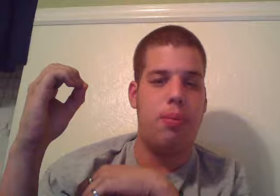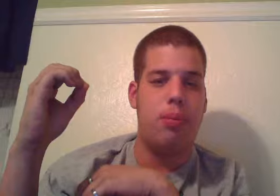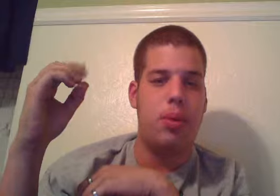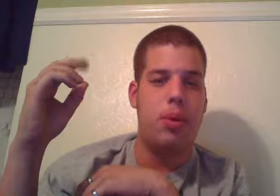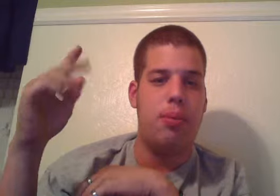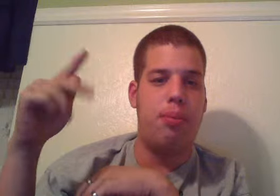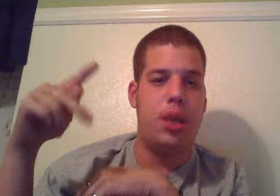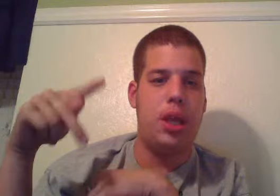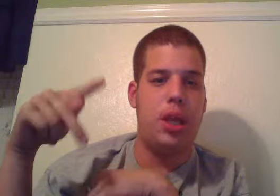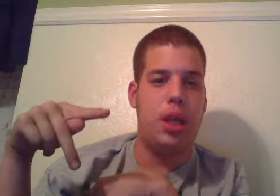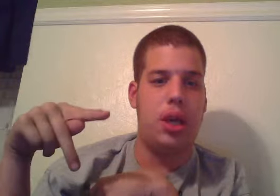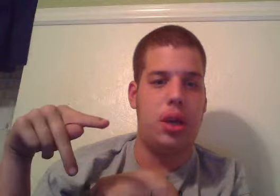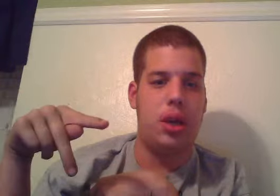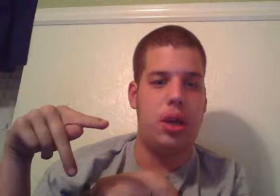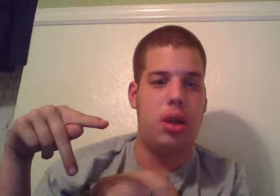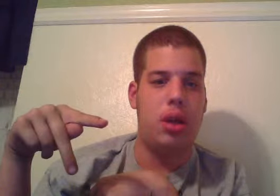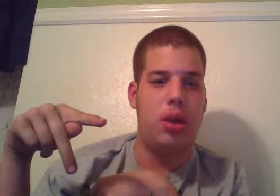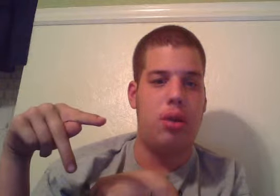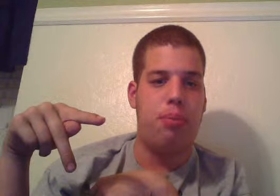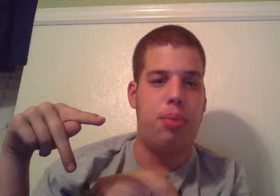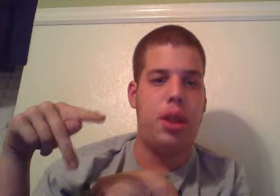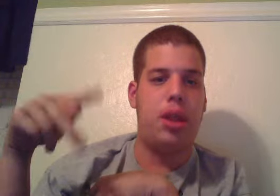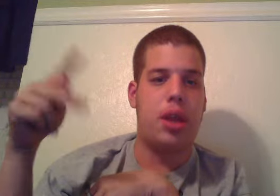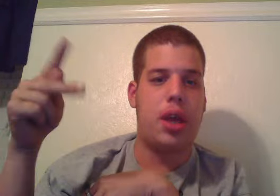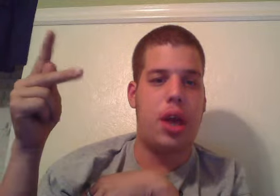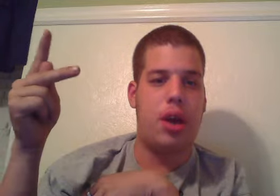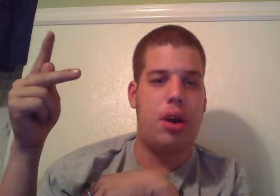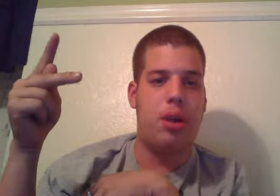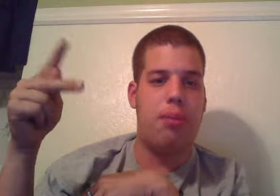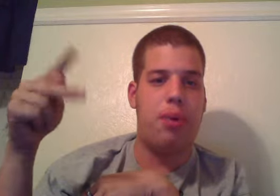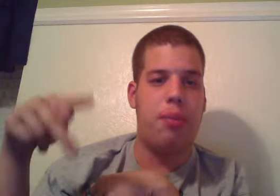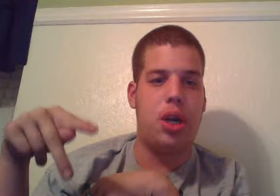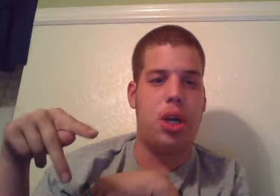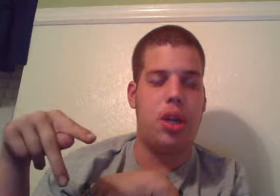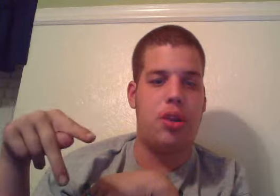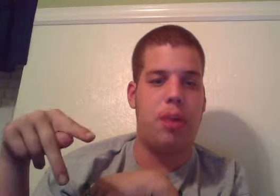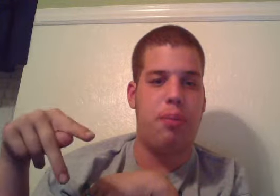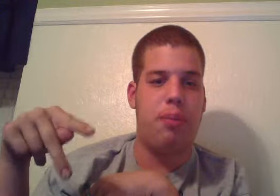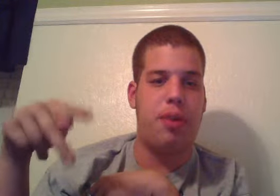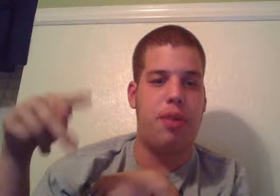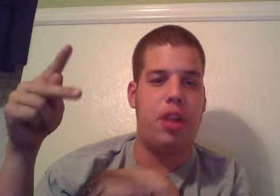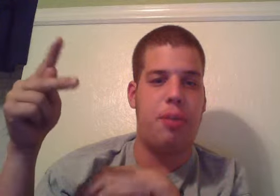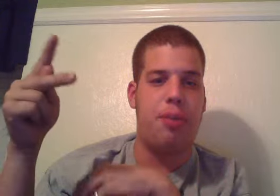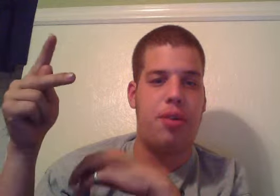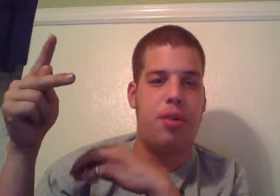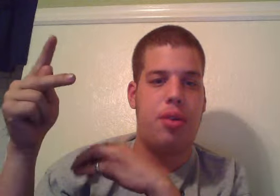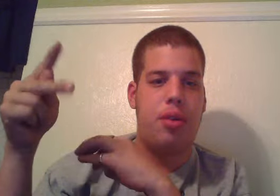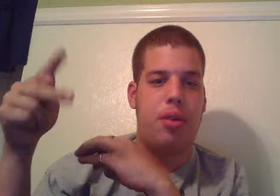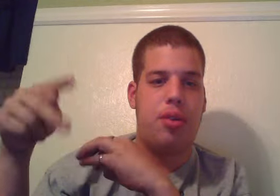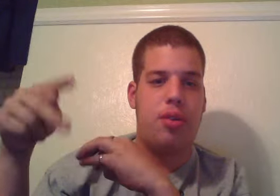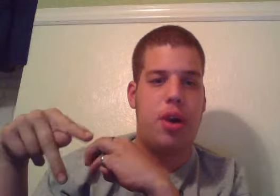P. P. P and the K are pretty much the same, but flipped. So, yeah.